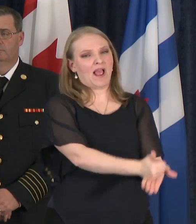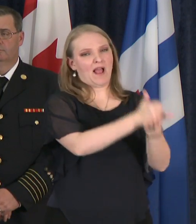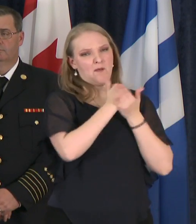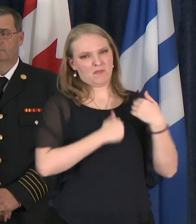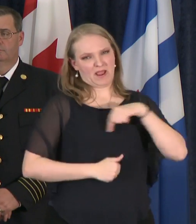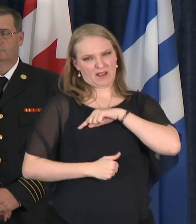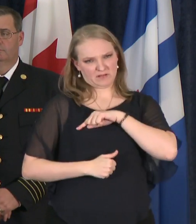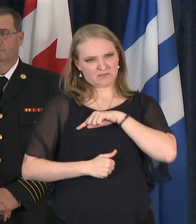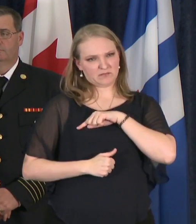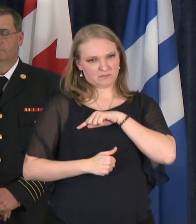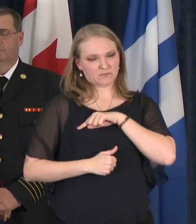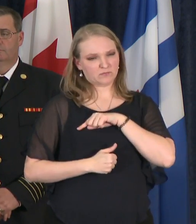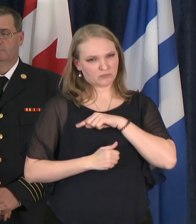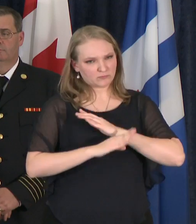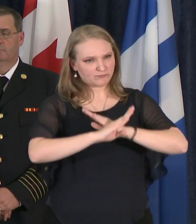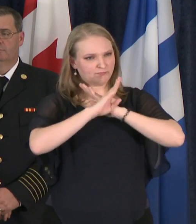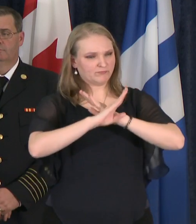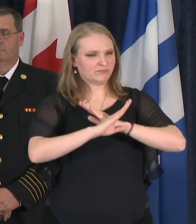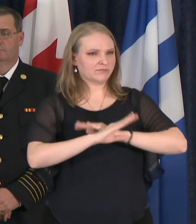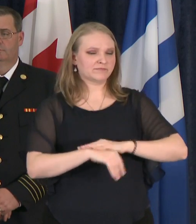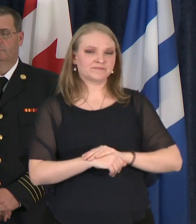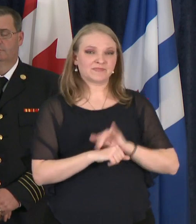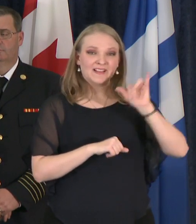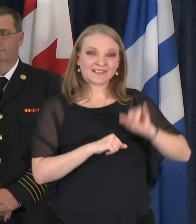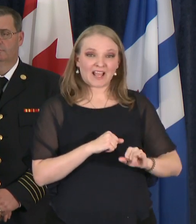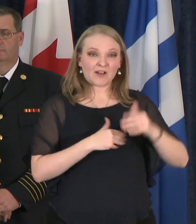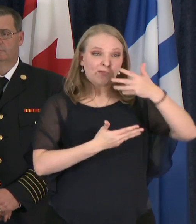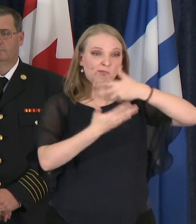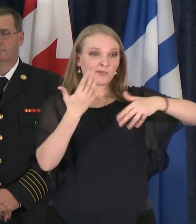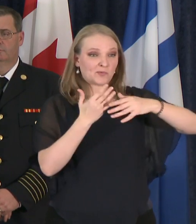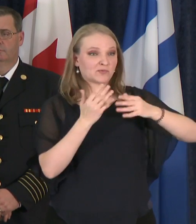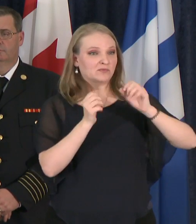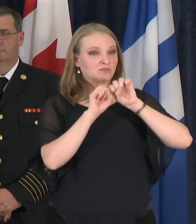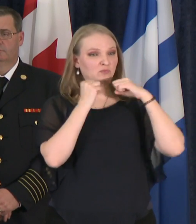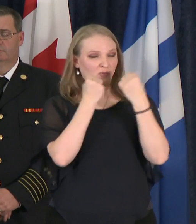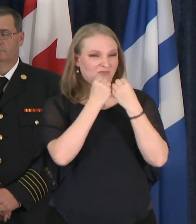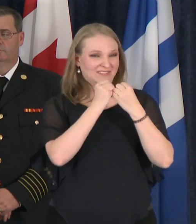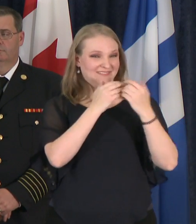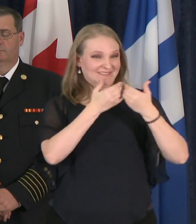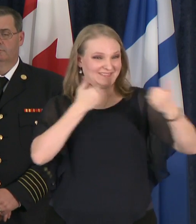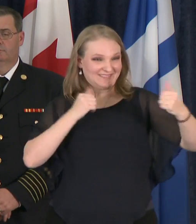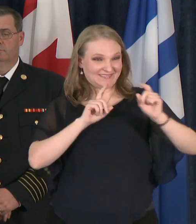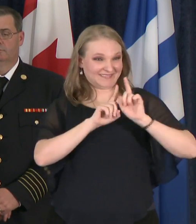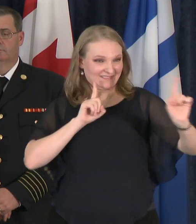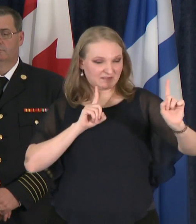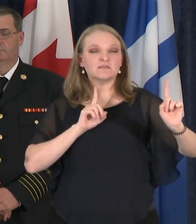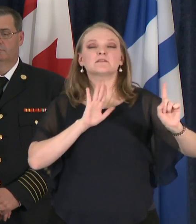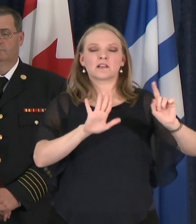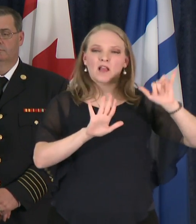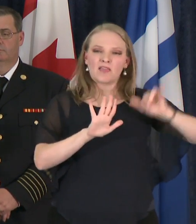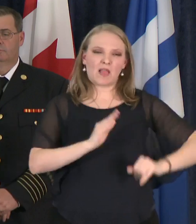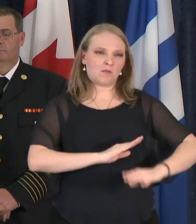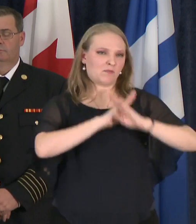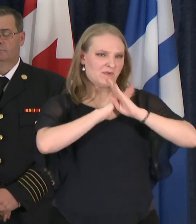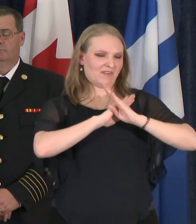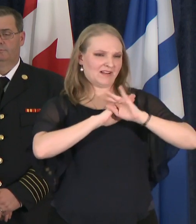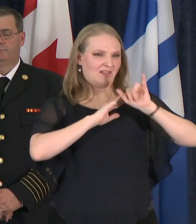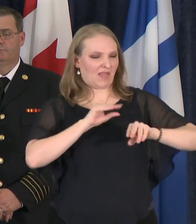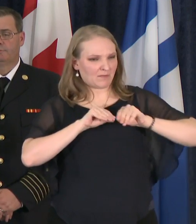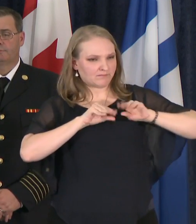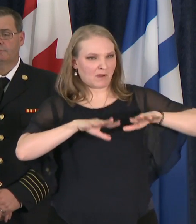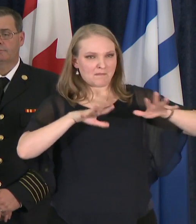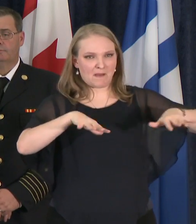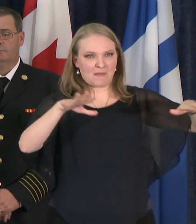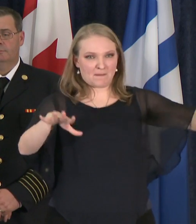that increasing social distancing is a key component to preventing the kind of circumstances that we're seeing in